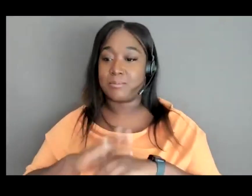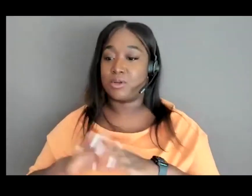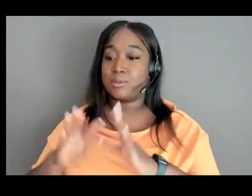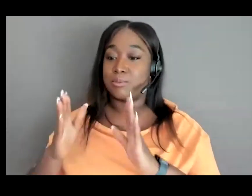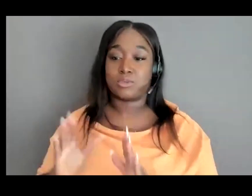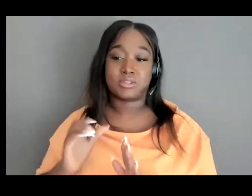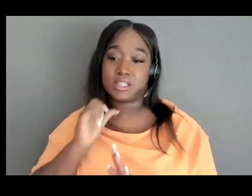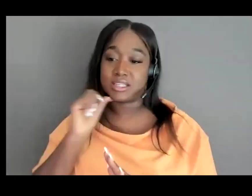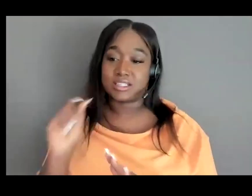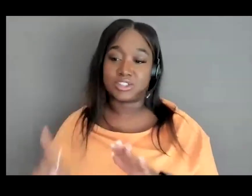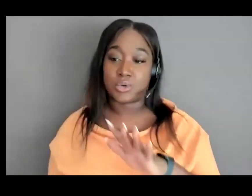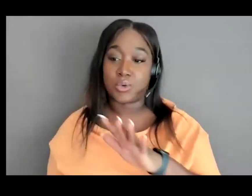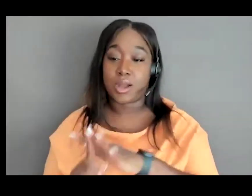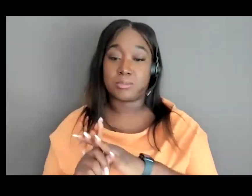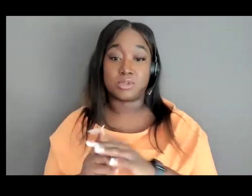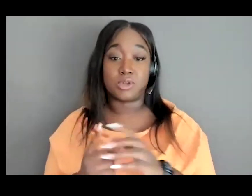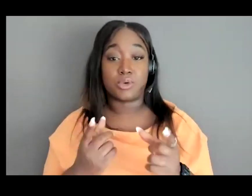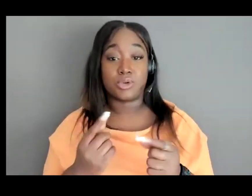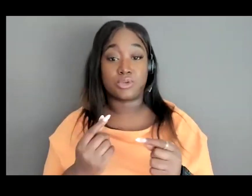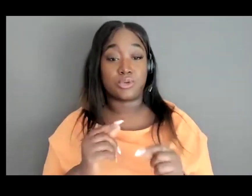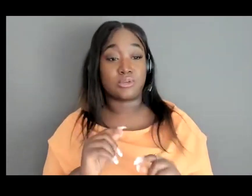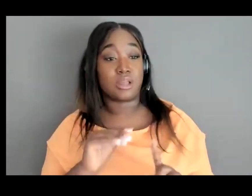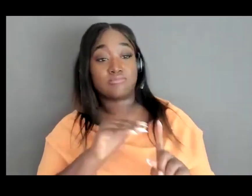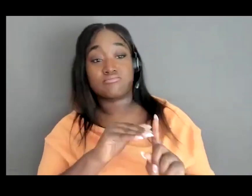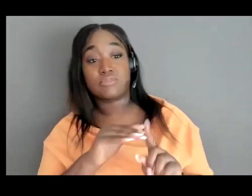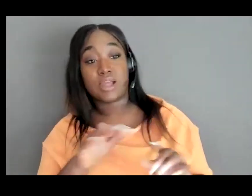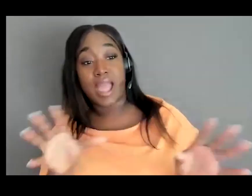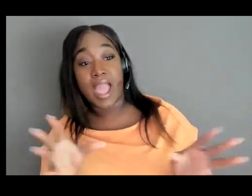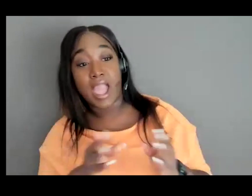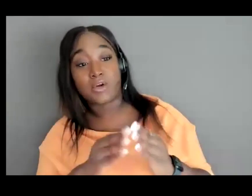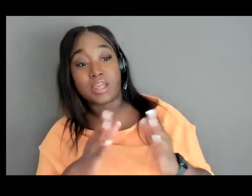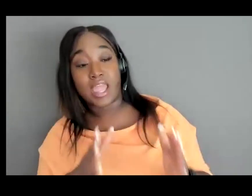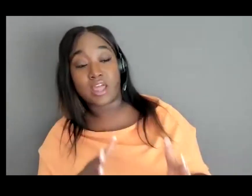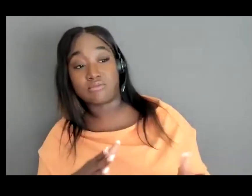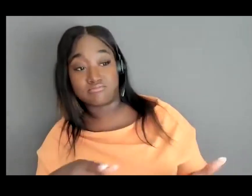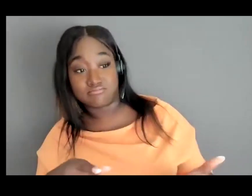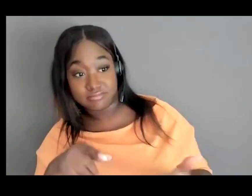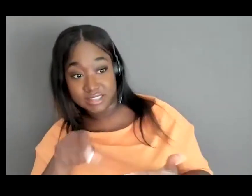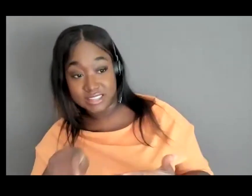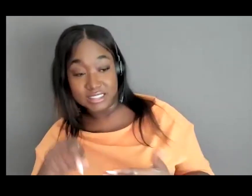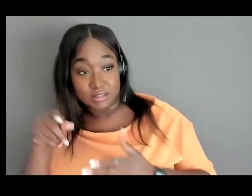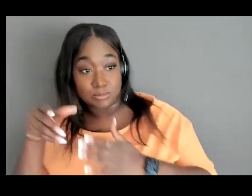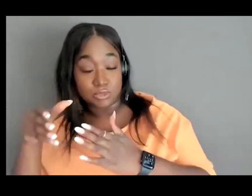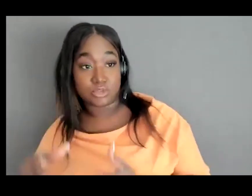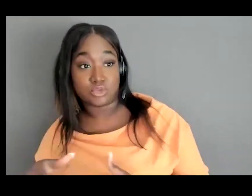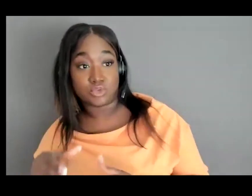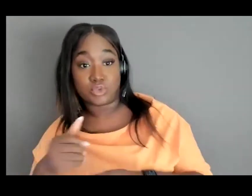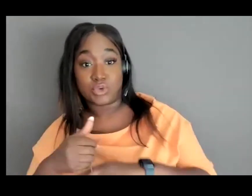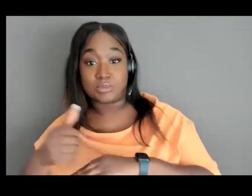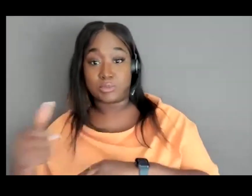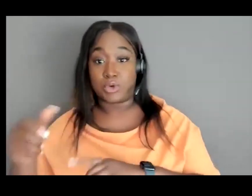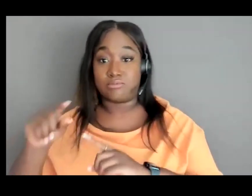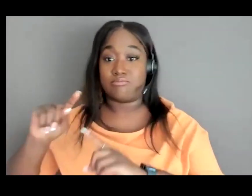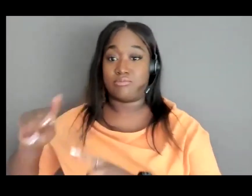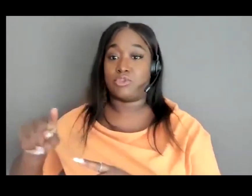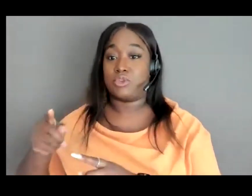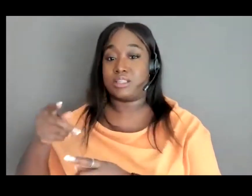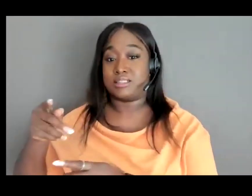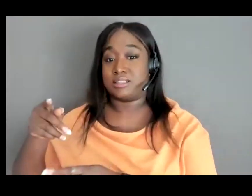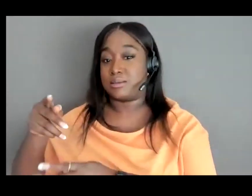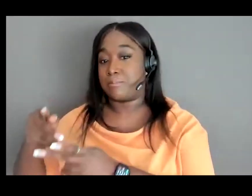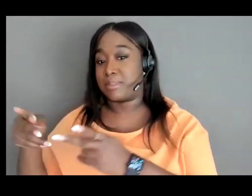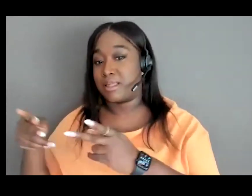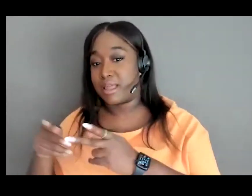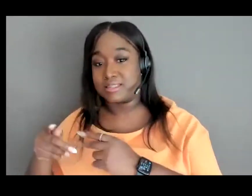up. So they will go to an aggregator. I need so-and-so transported at this time to this place. They'll send it